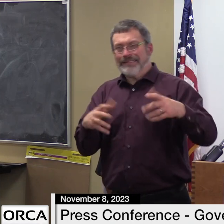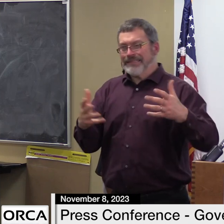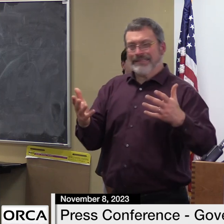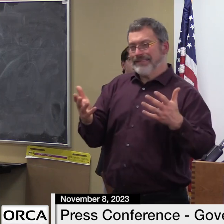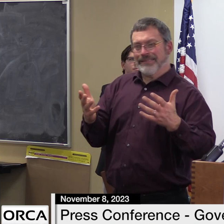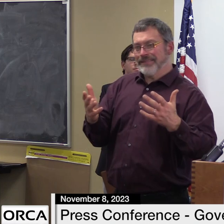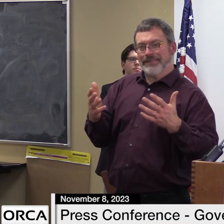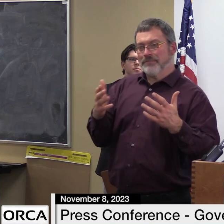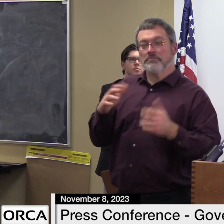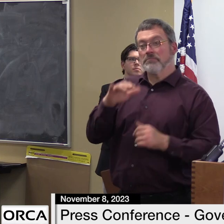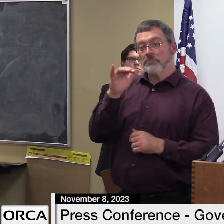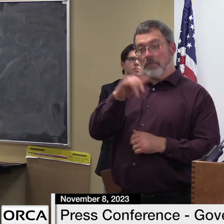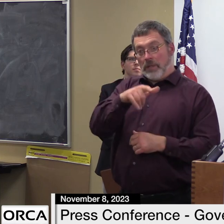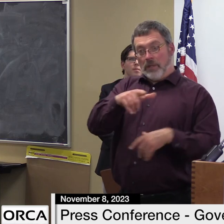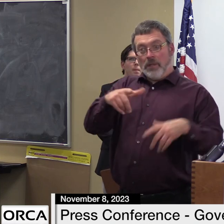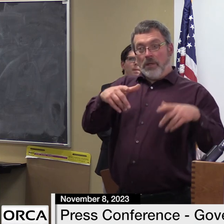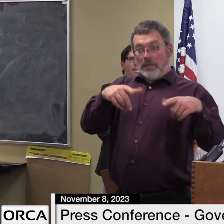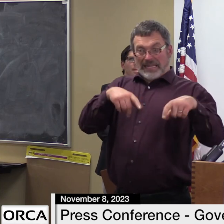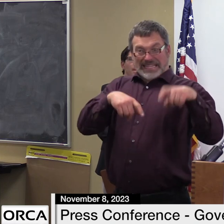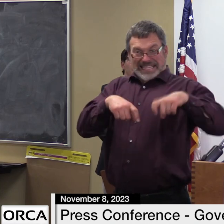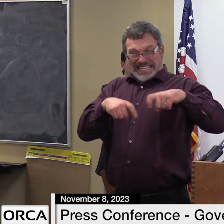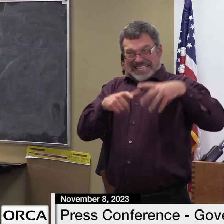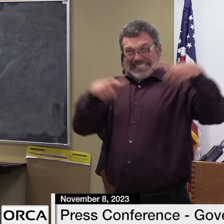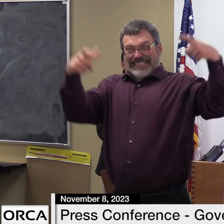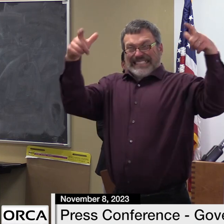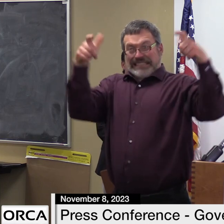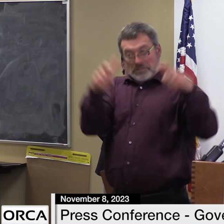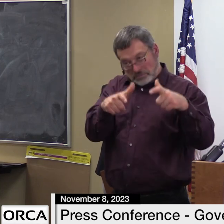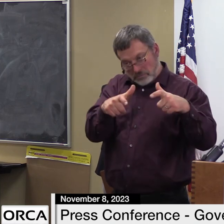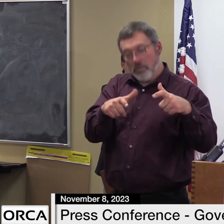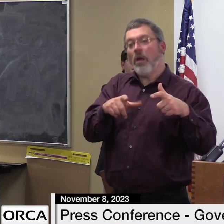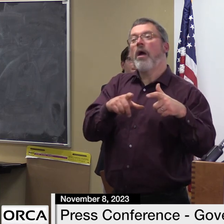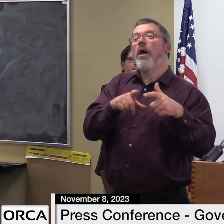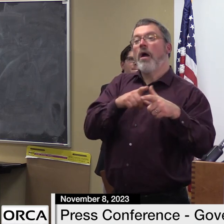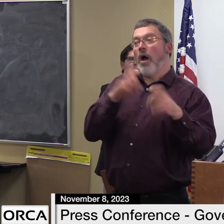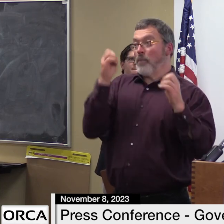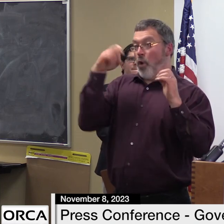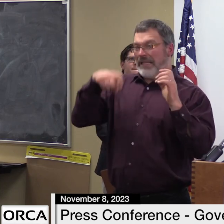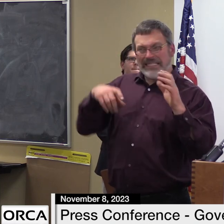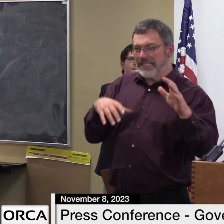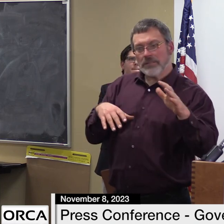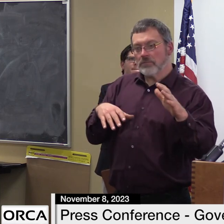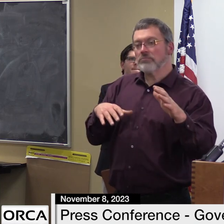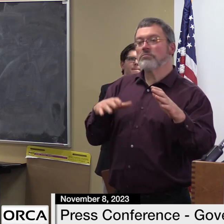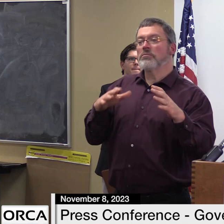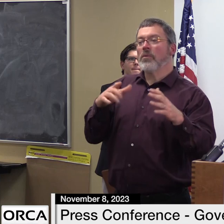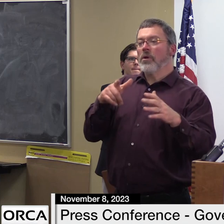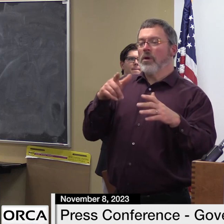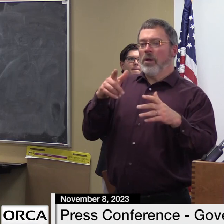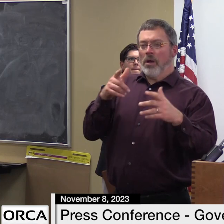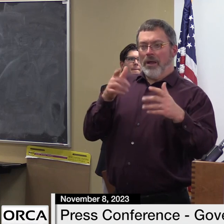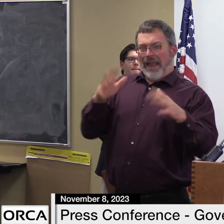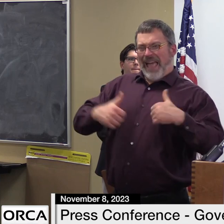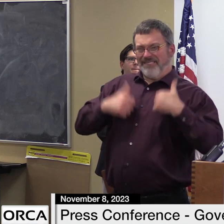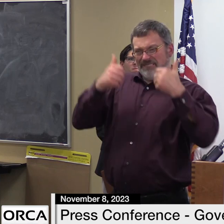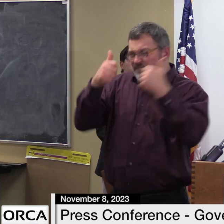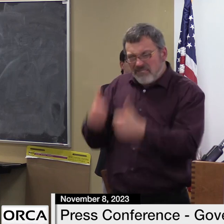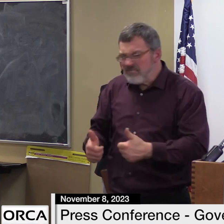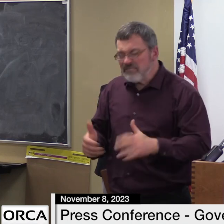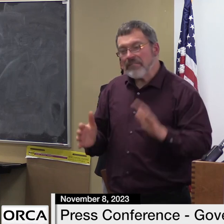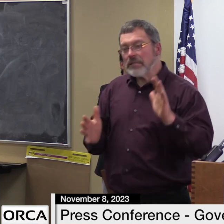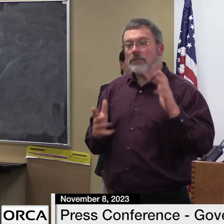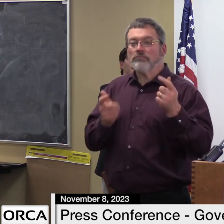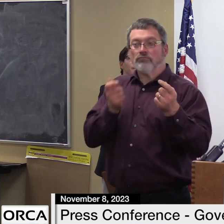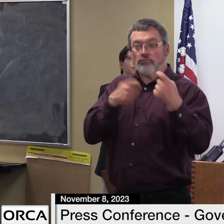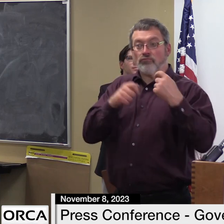less need for emergency shelters. Congregate situations are not ideal, especially for families, and